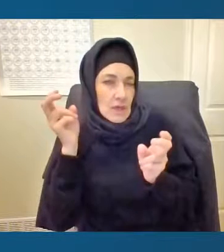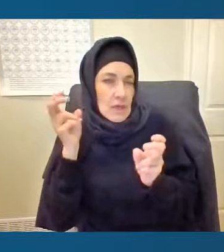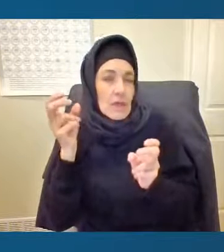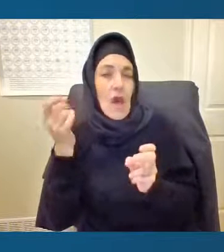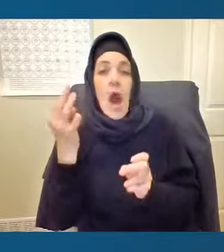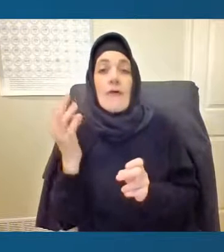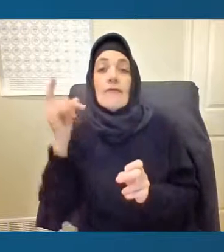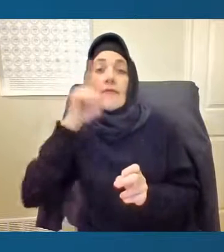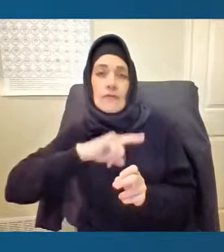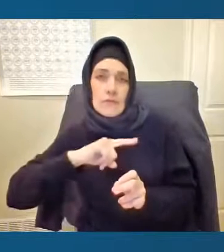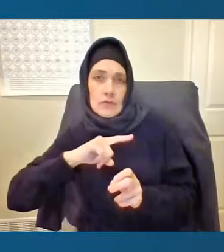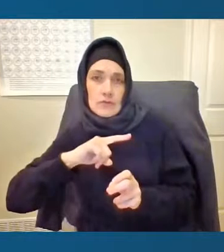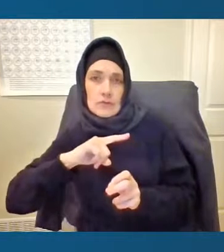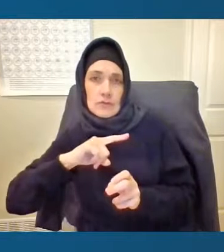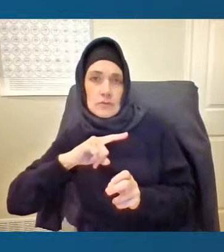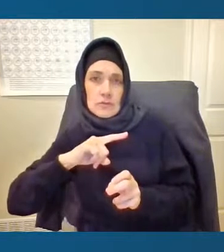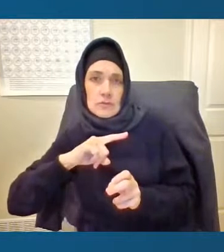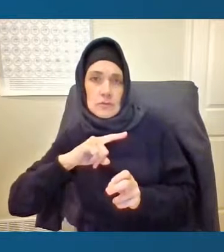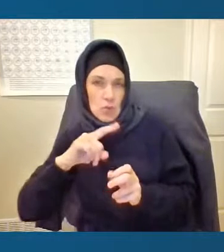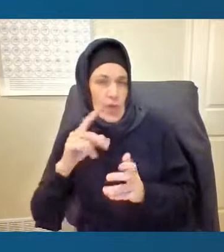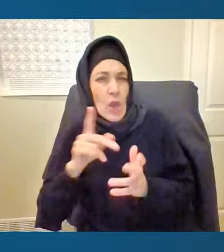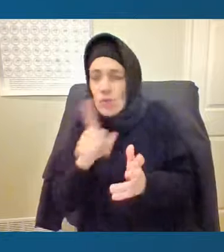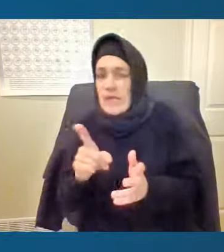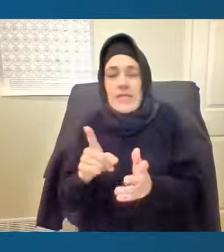much meaning there.